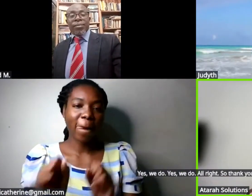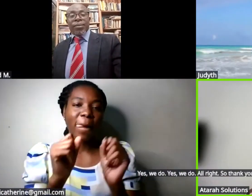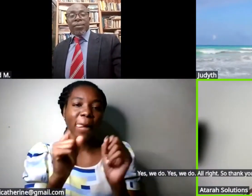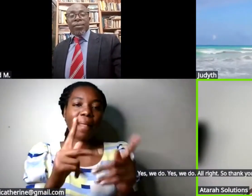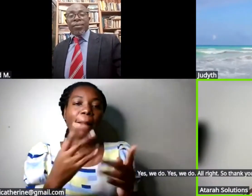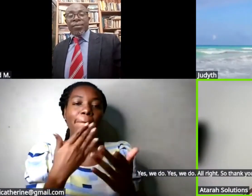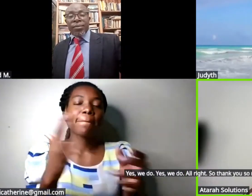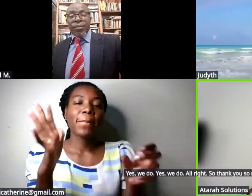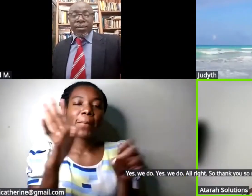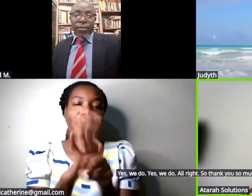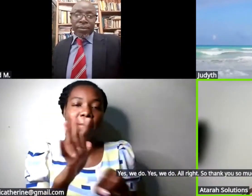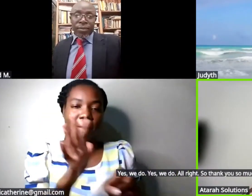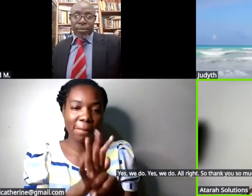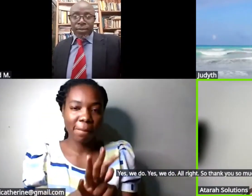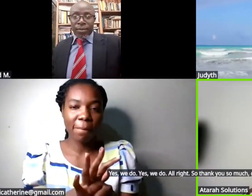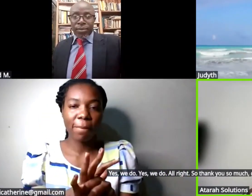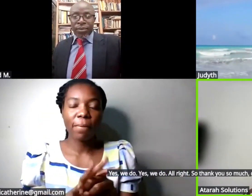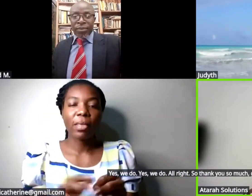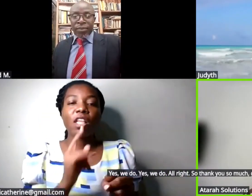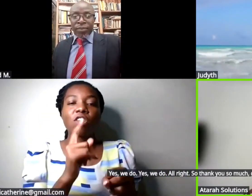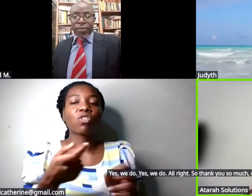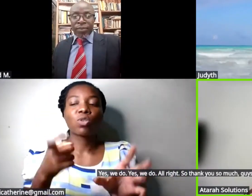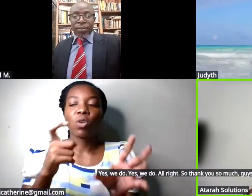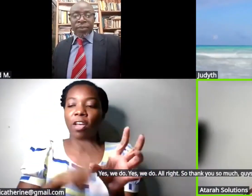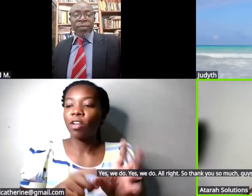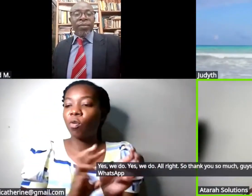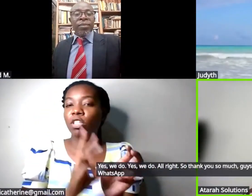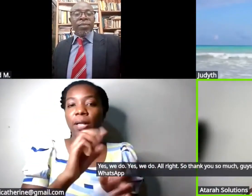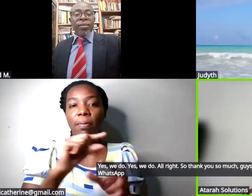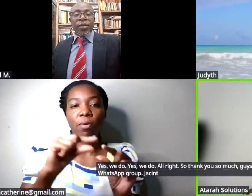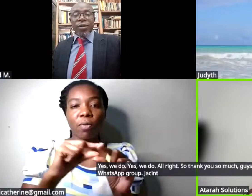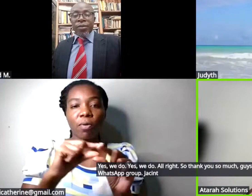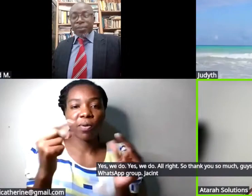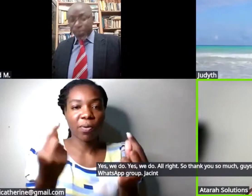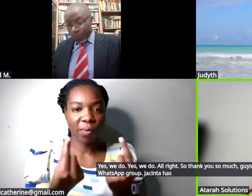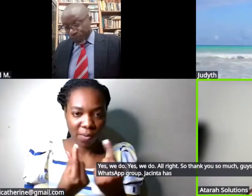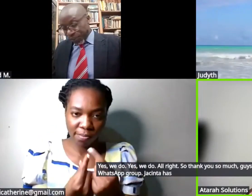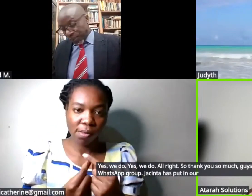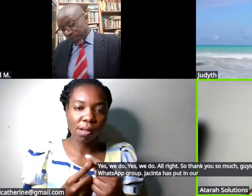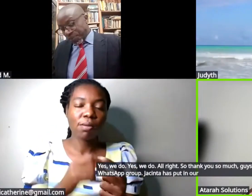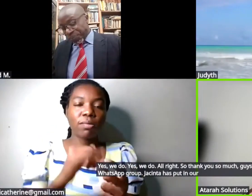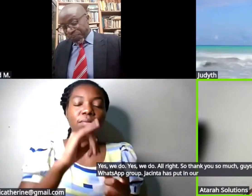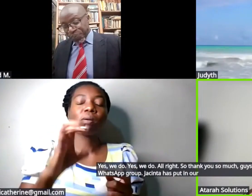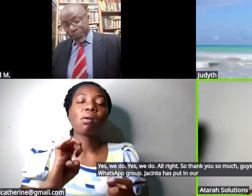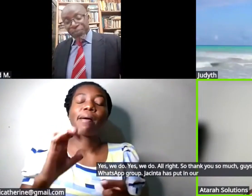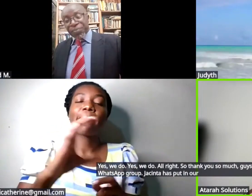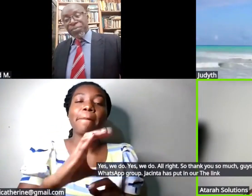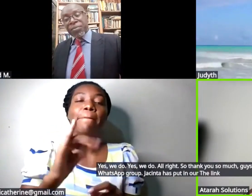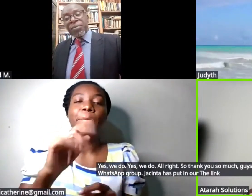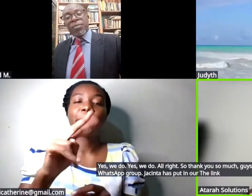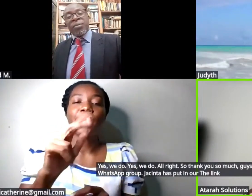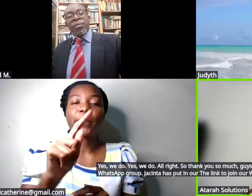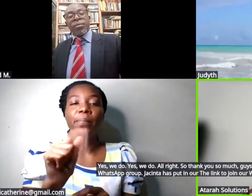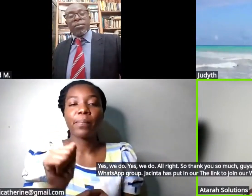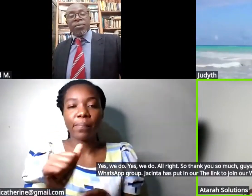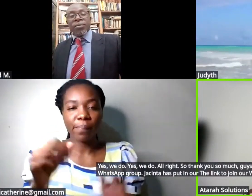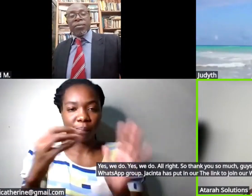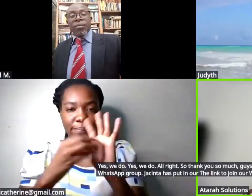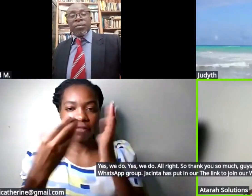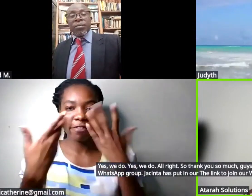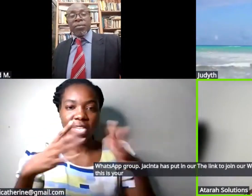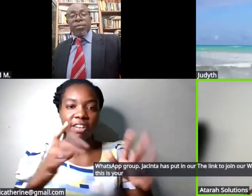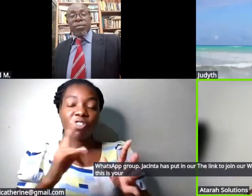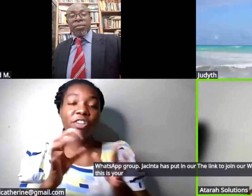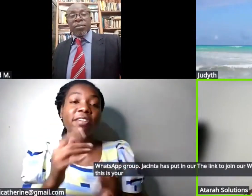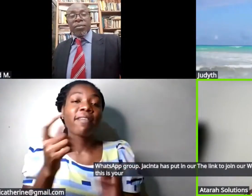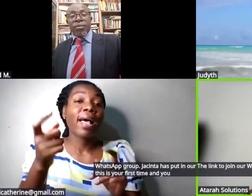guys. Please join our WhatsApp group. Jacinta has put in our the link to join our WhatsApp group. If this is your first time and you